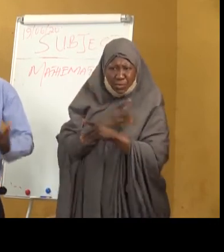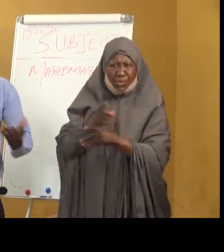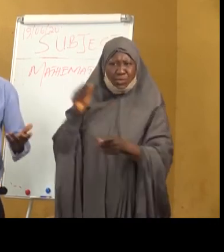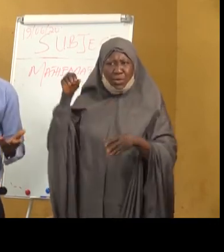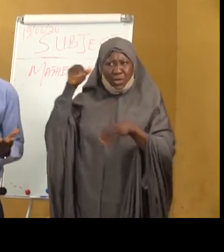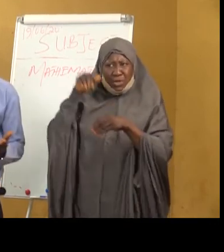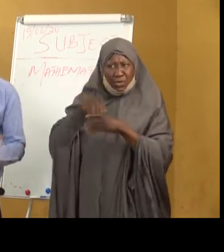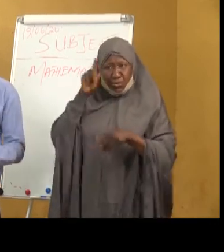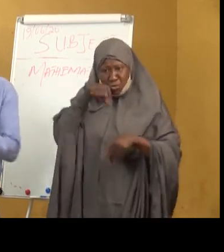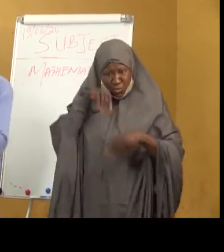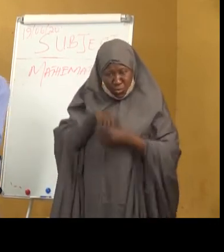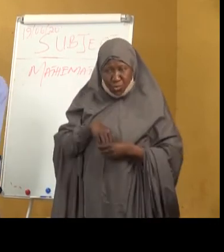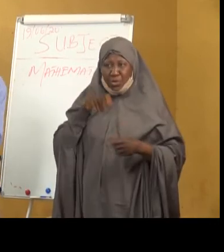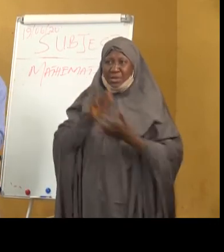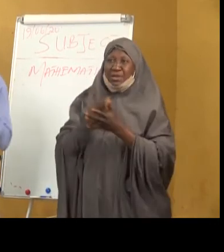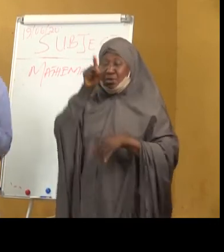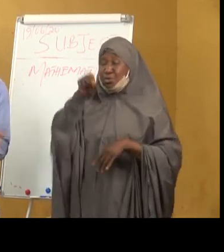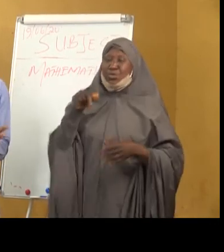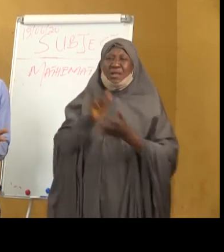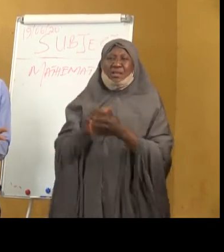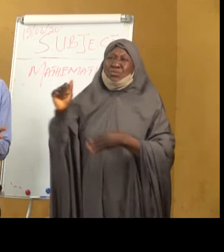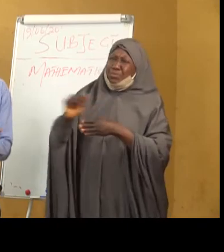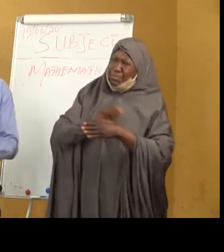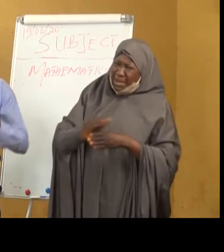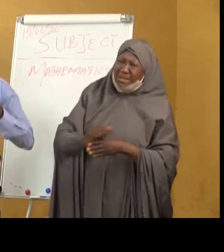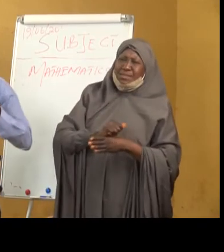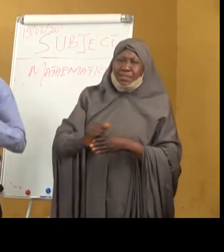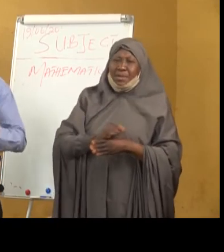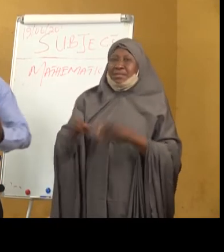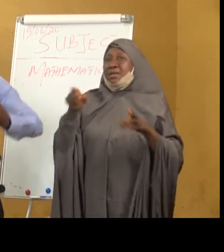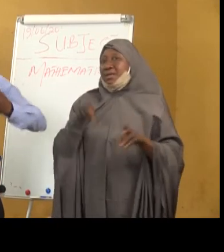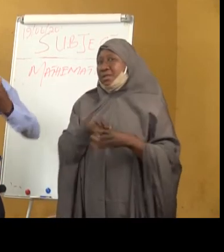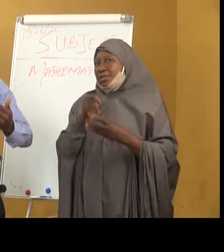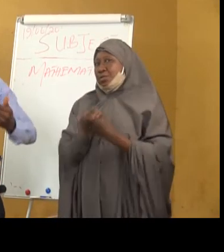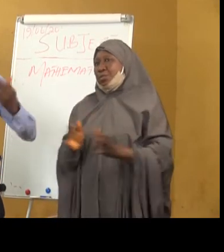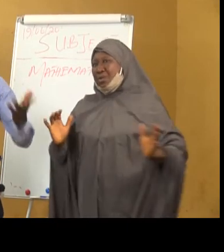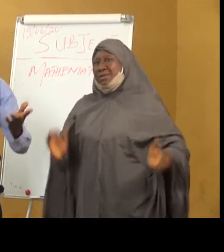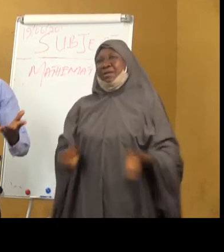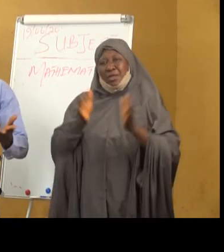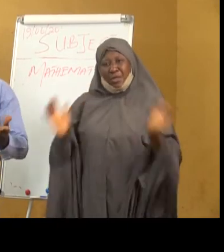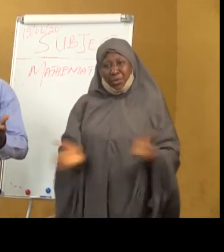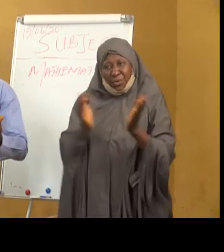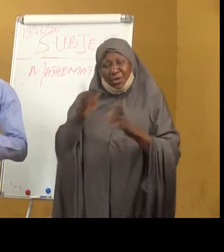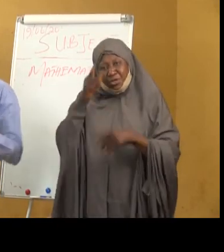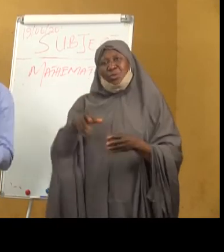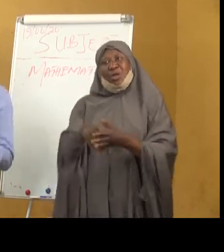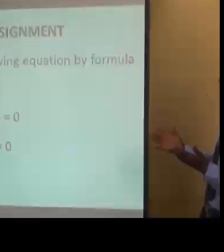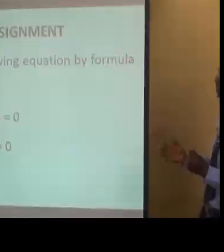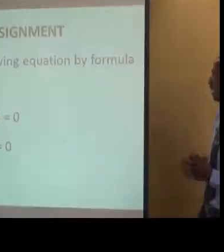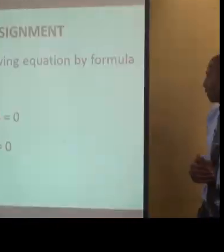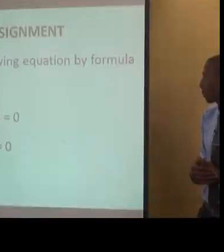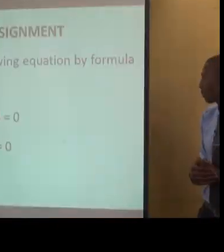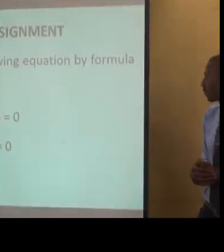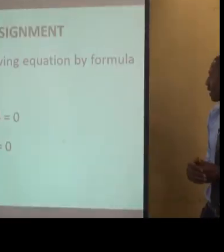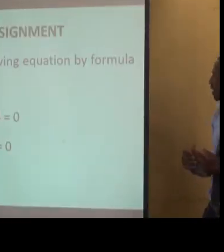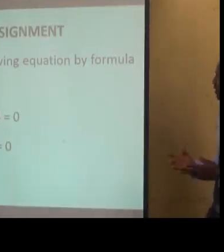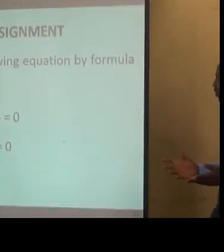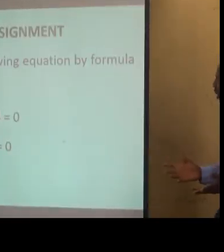in you, my dear student. Practice mathematics. It will enhance your knowledge of understanding. Here is the